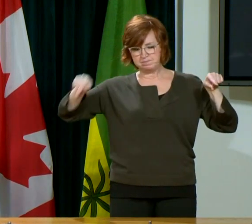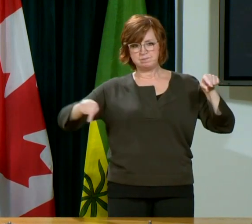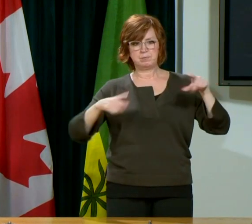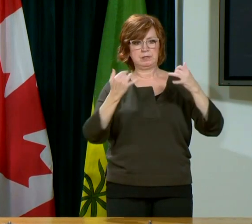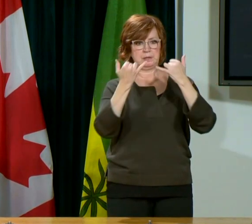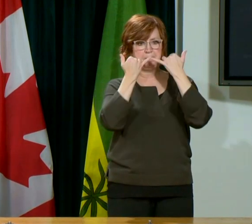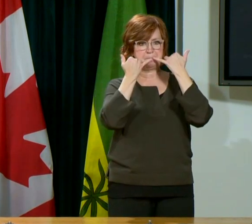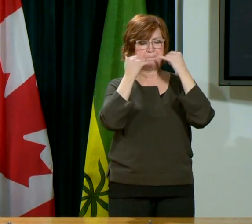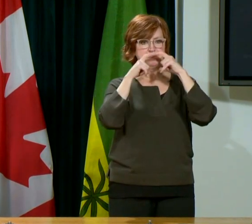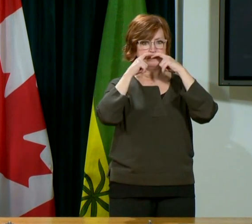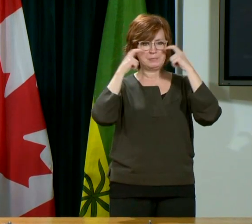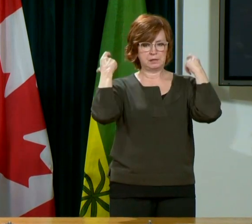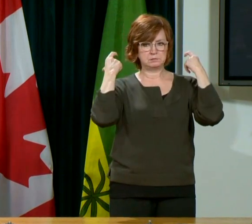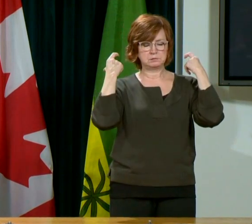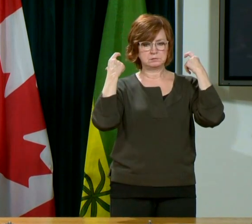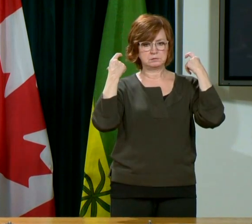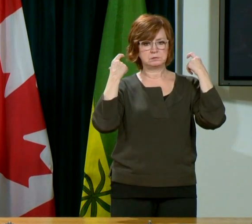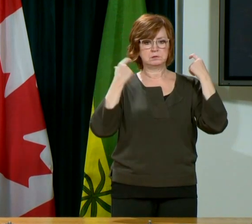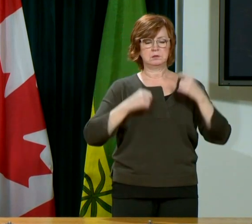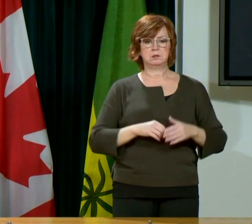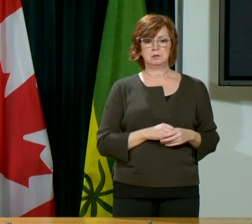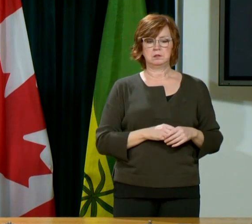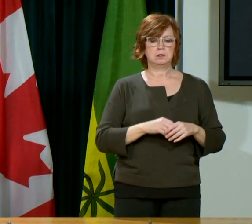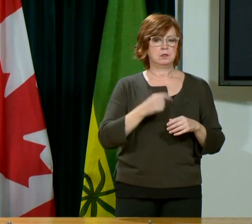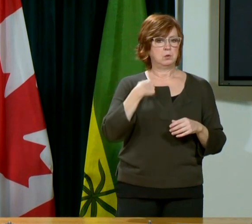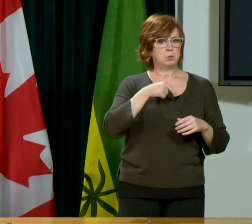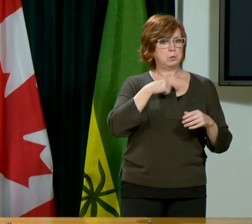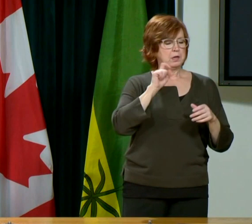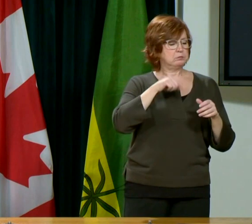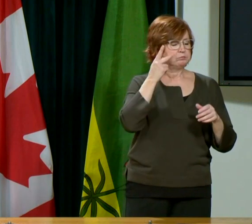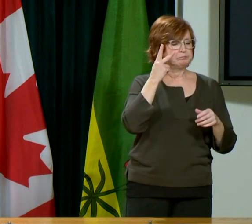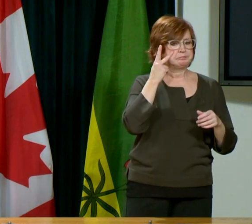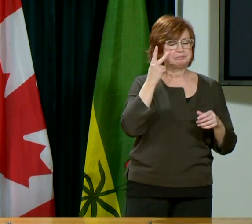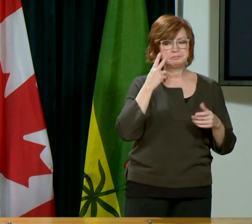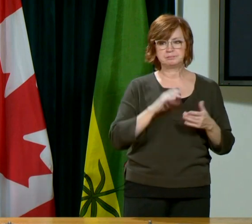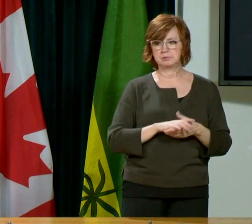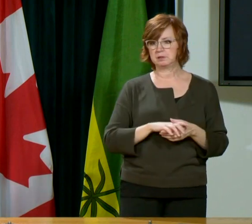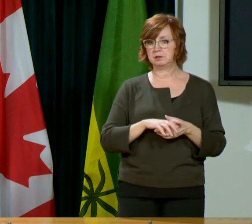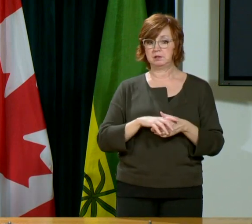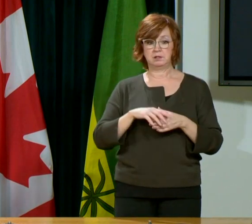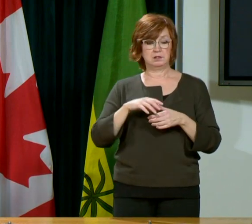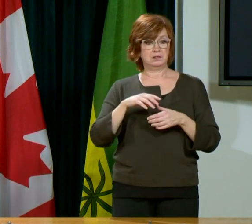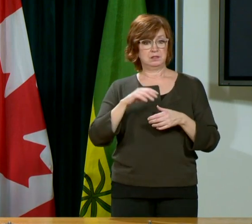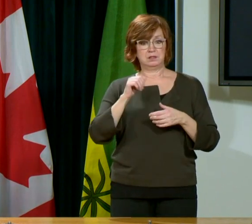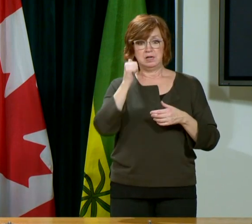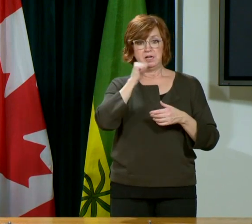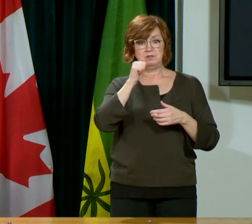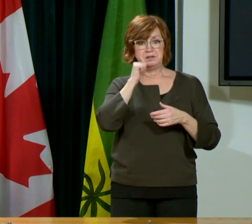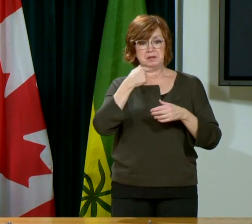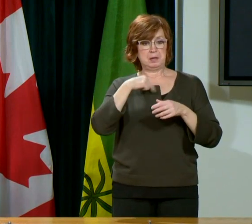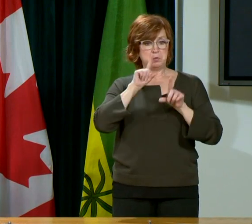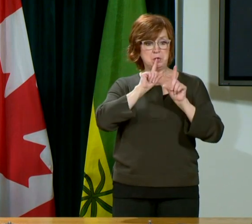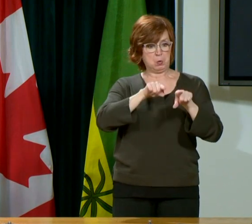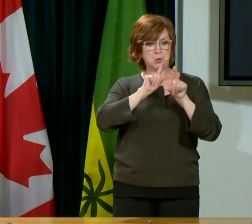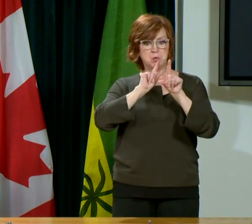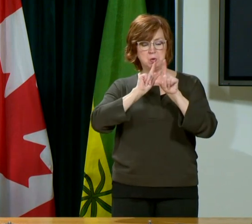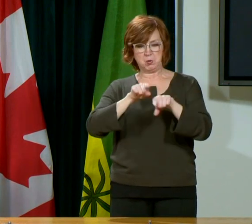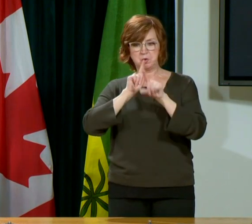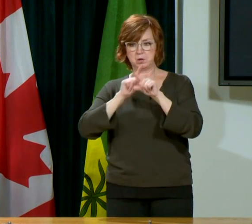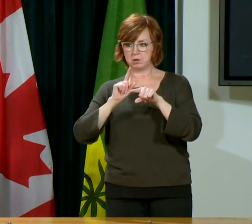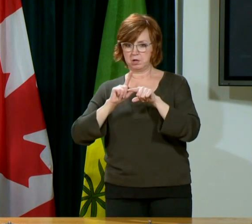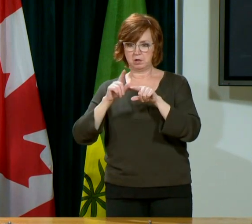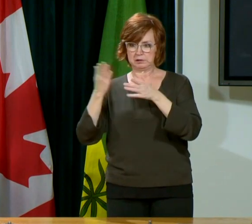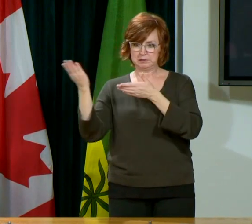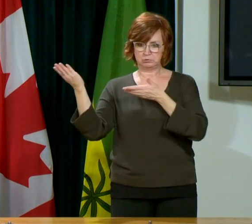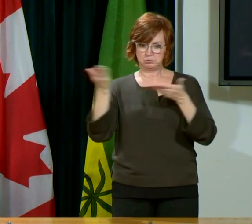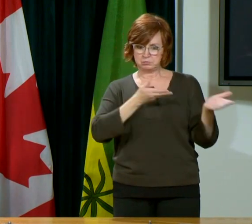that. Ongoing orders are, every day it changes with respect to what's coming in and what's not coming in. We've started to